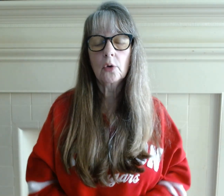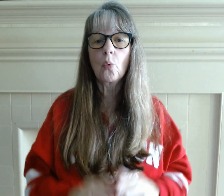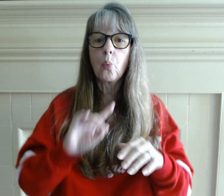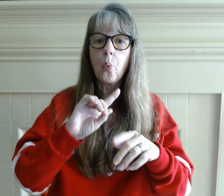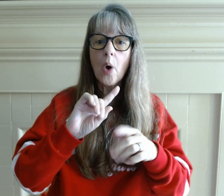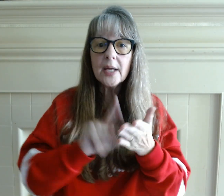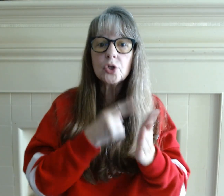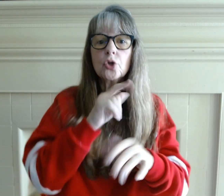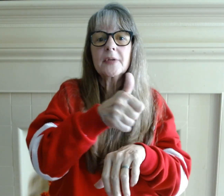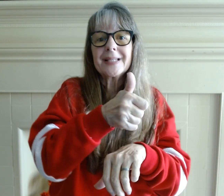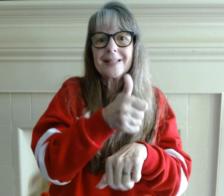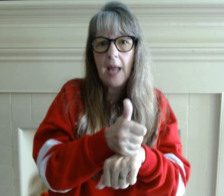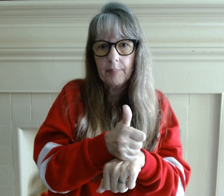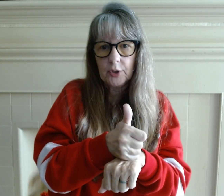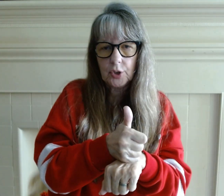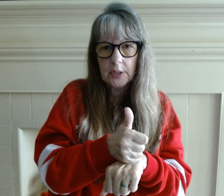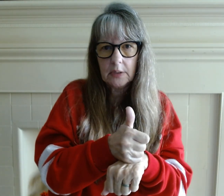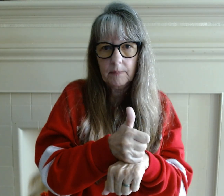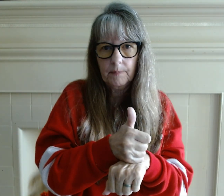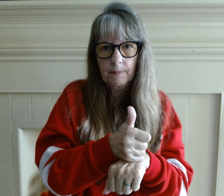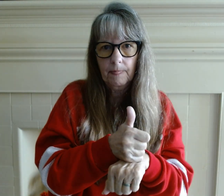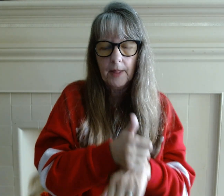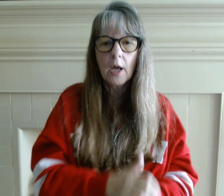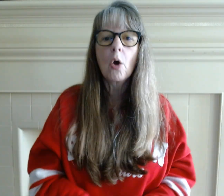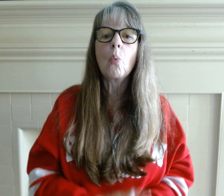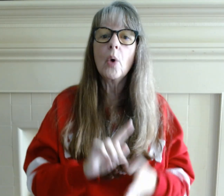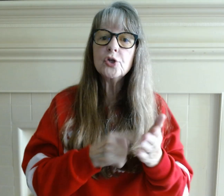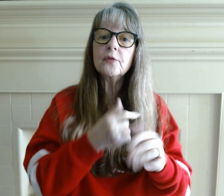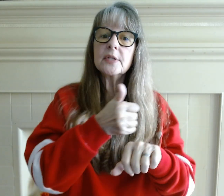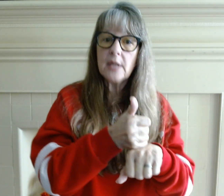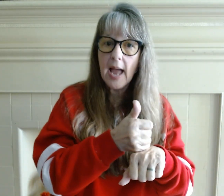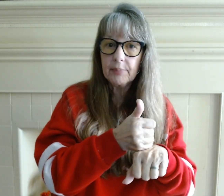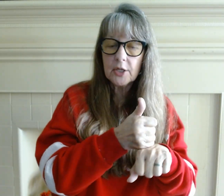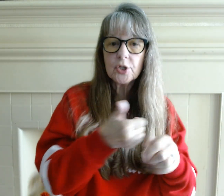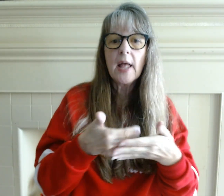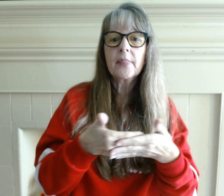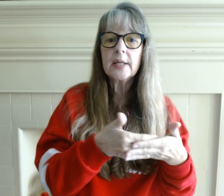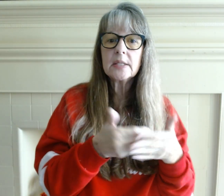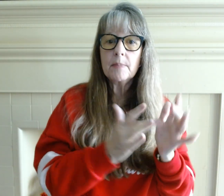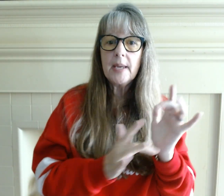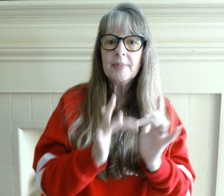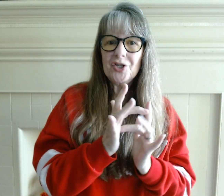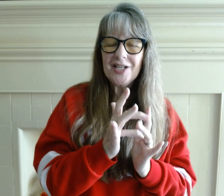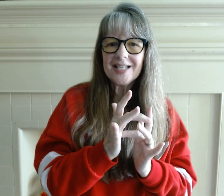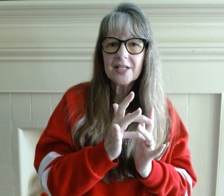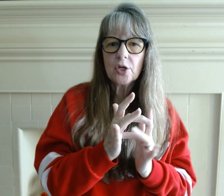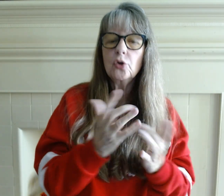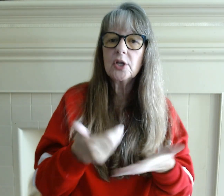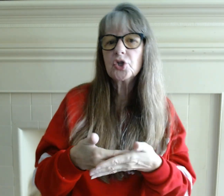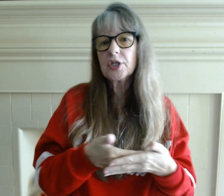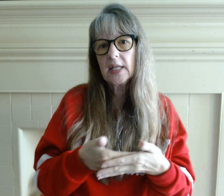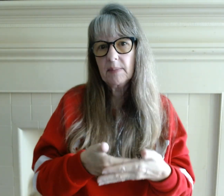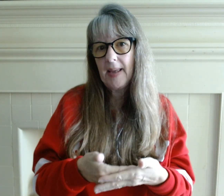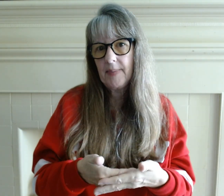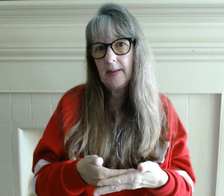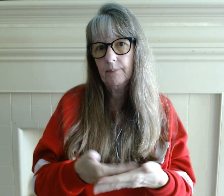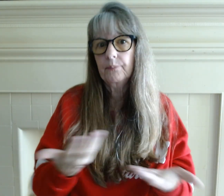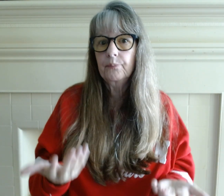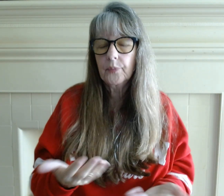again once you've established it. Once you've established that it's the baby Jesus, you could just say the baby, right?